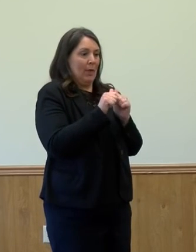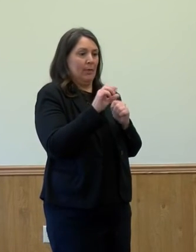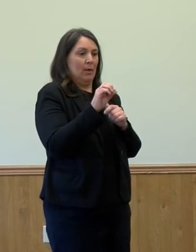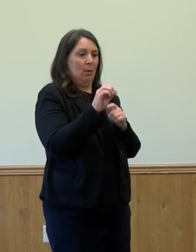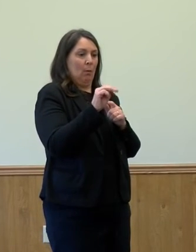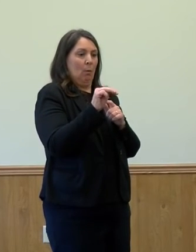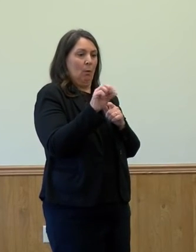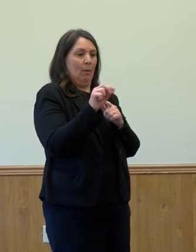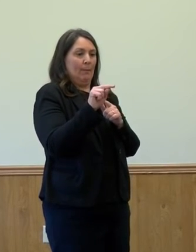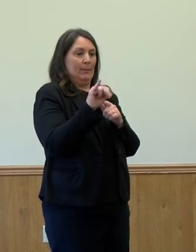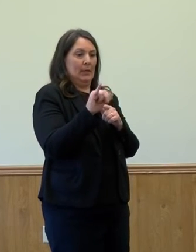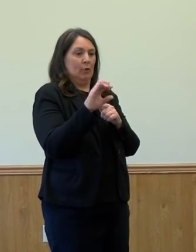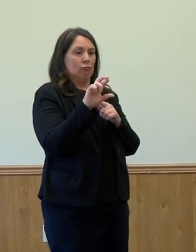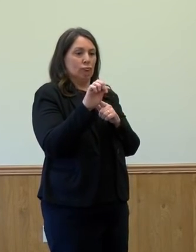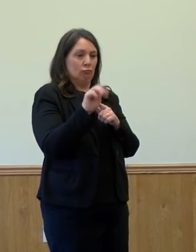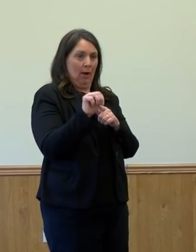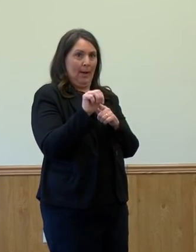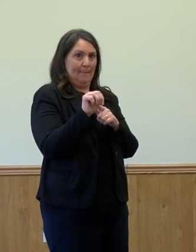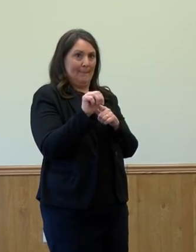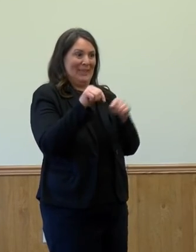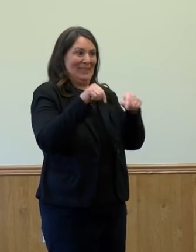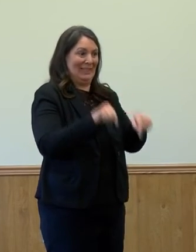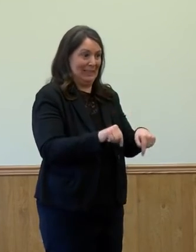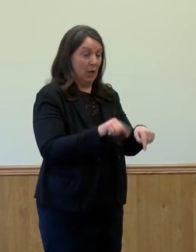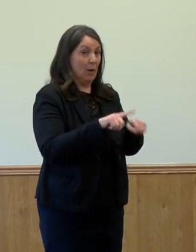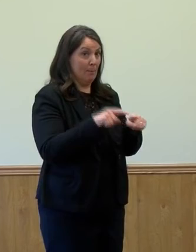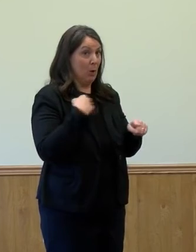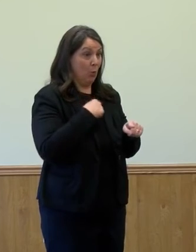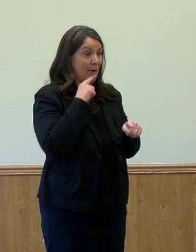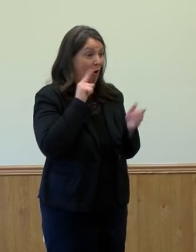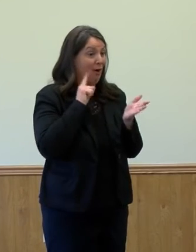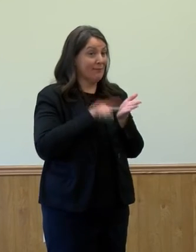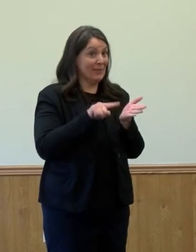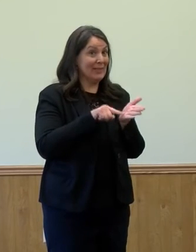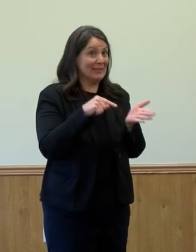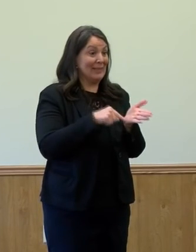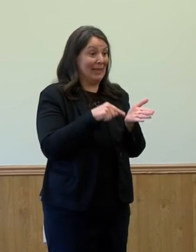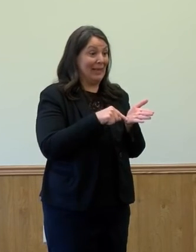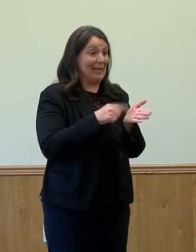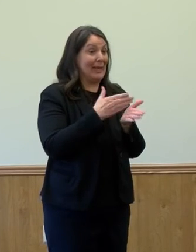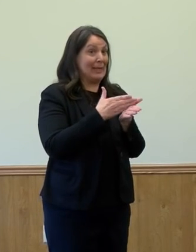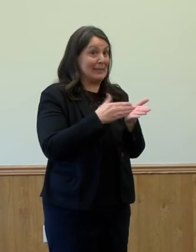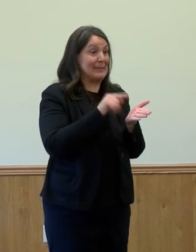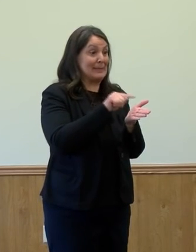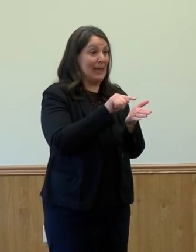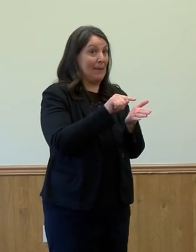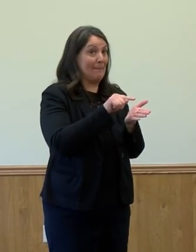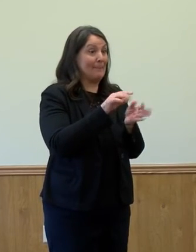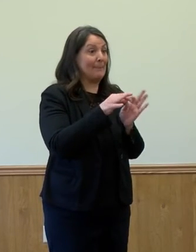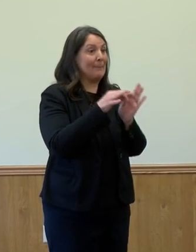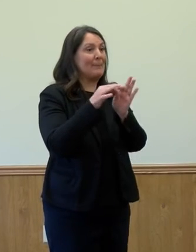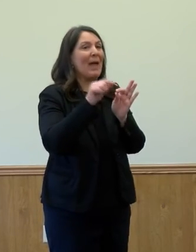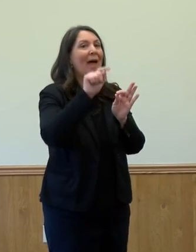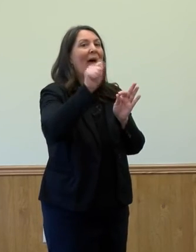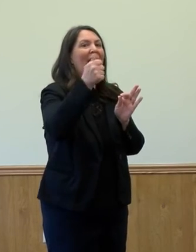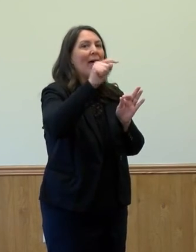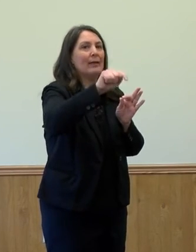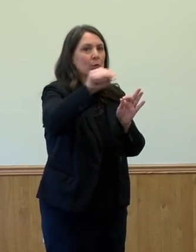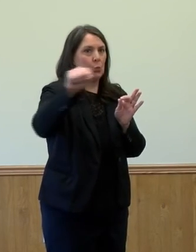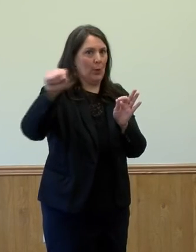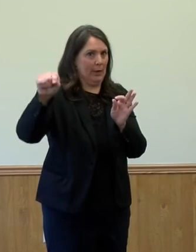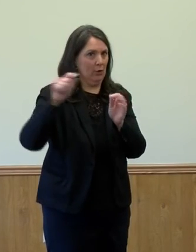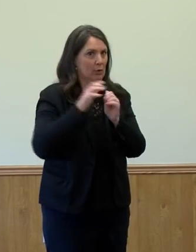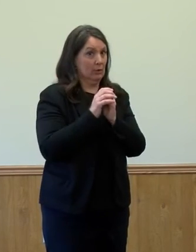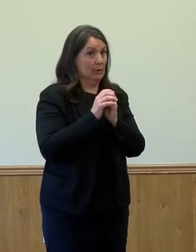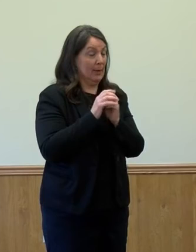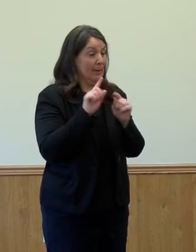Omicron case here locally. Having said that, I do know we are investigating ones that are tied to Omicron cases elsewhere. So again, it's a matter